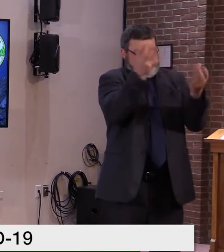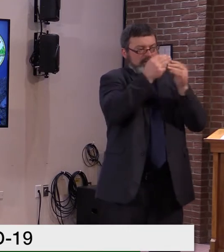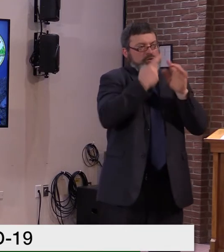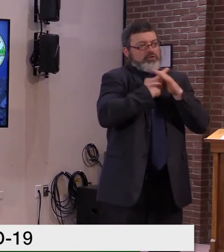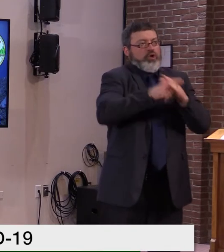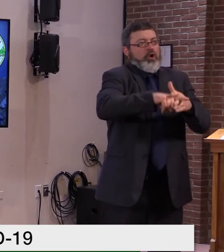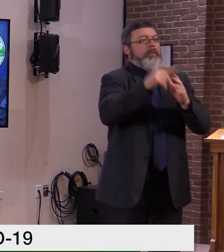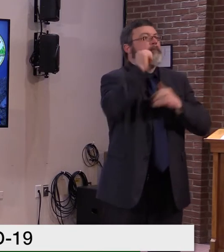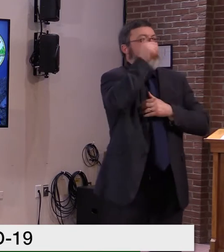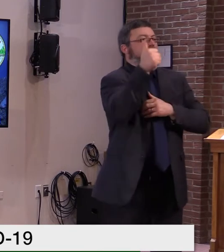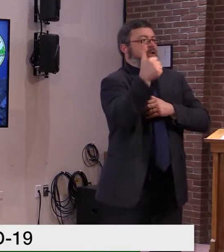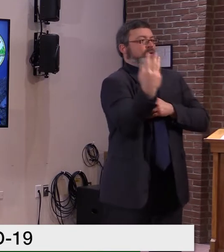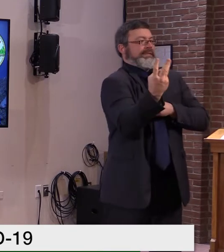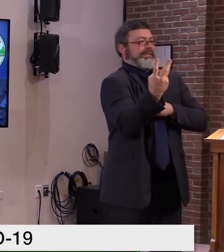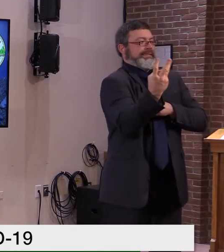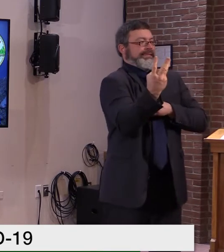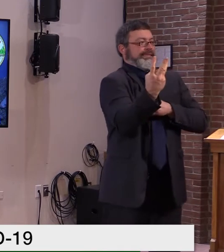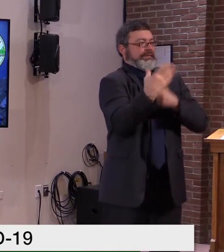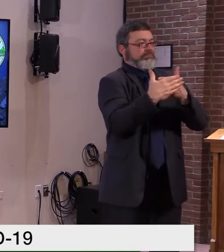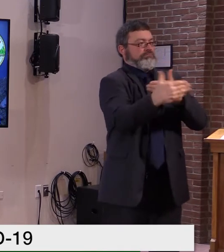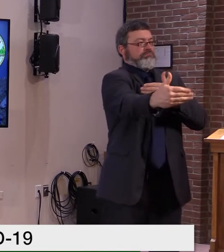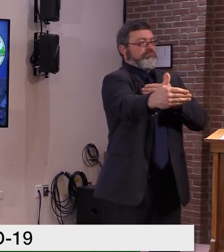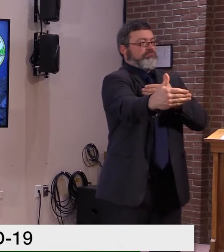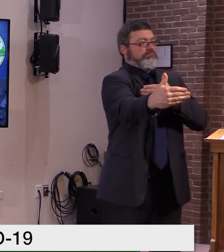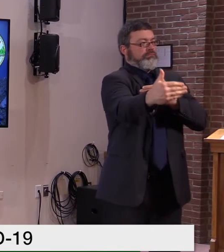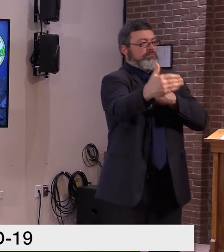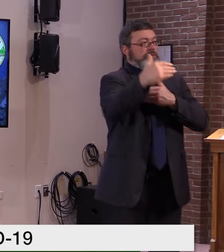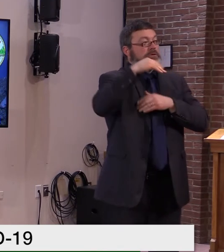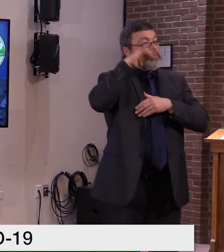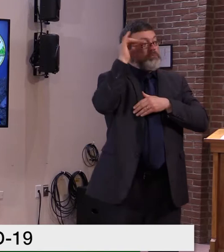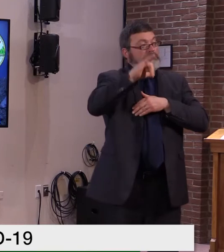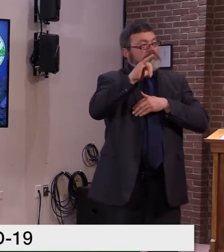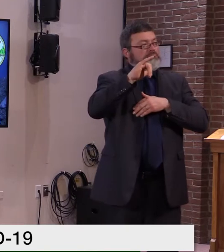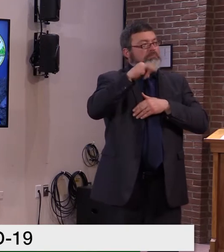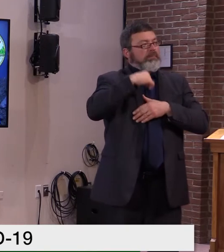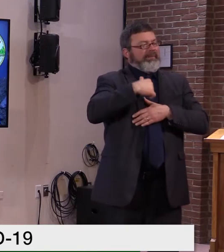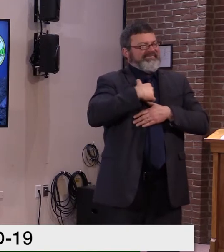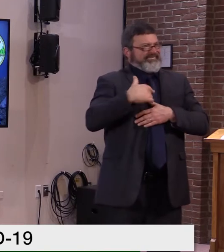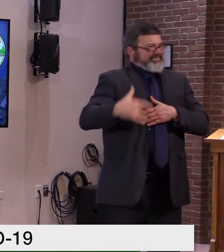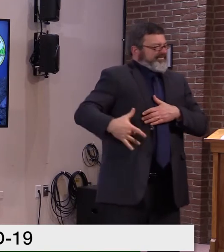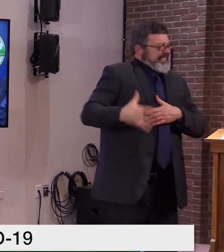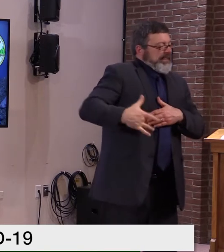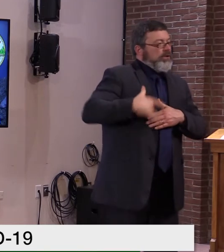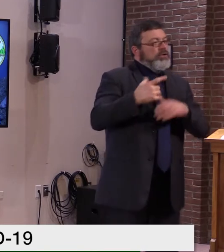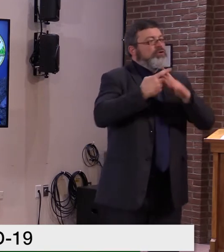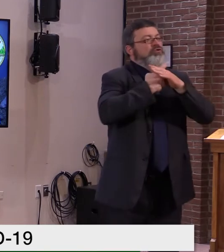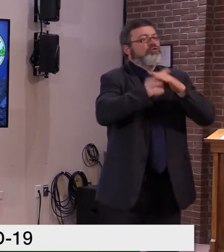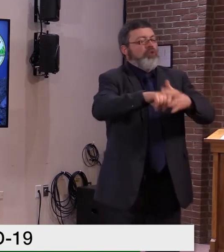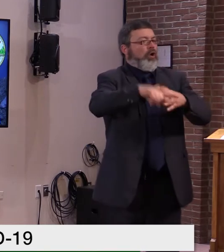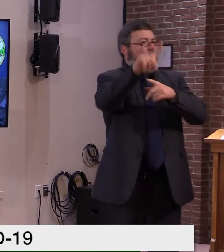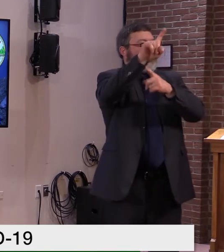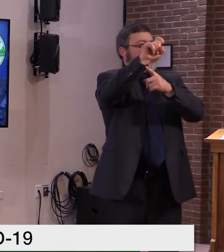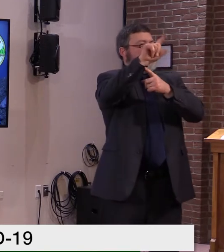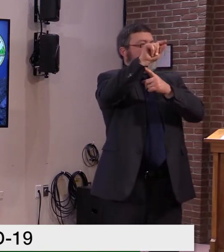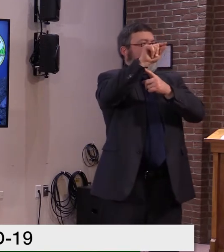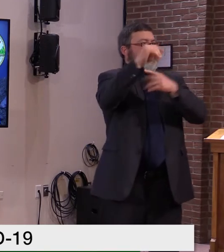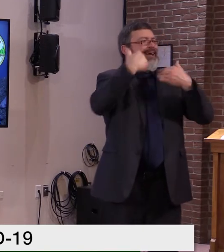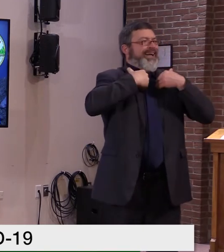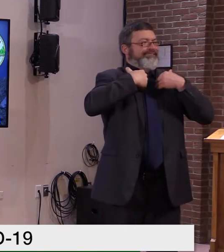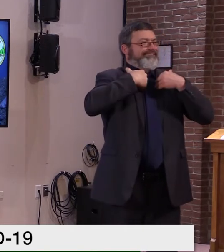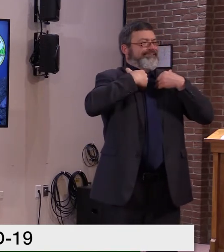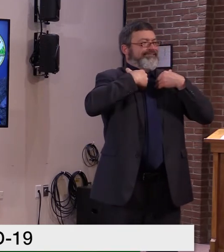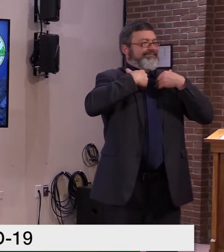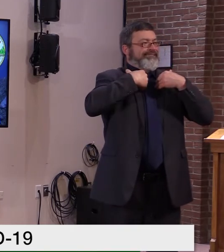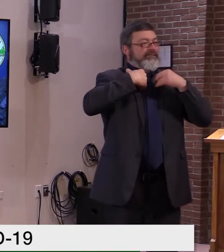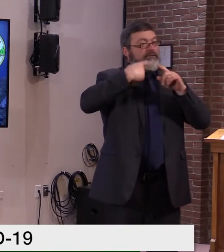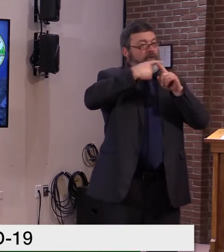positives that are from the period September 6 until now on the dates in the time period